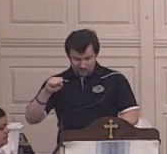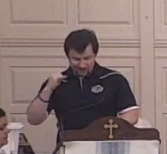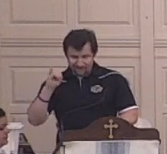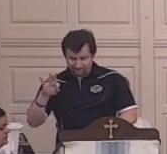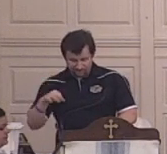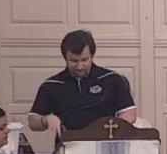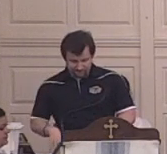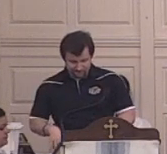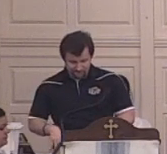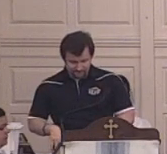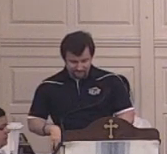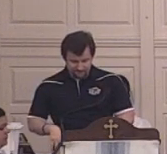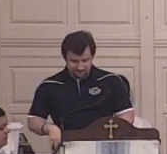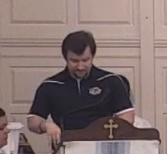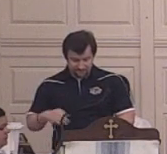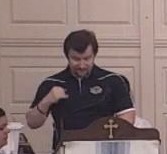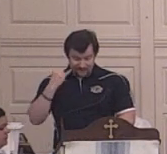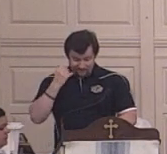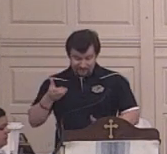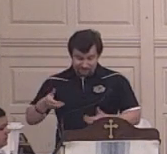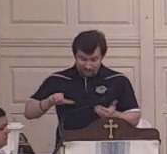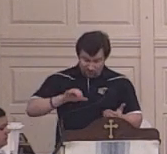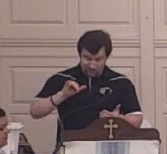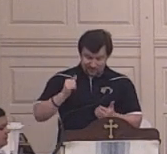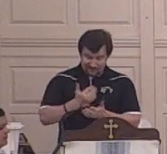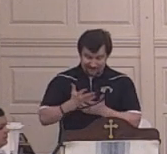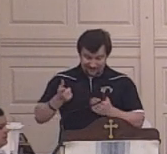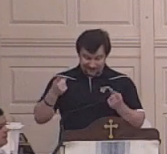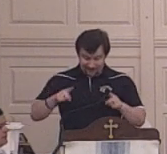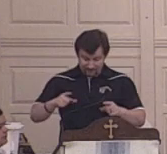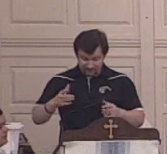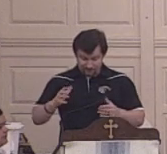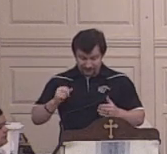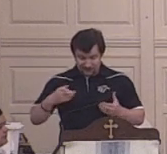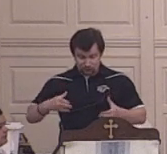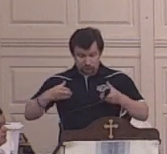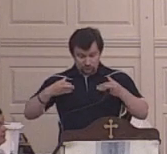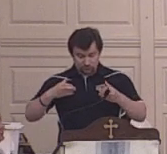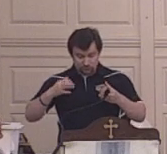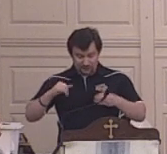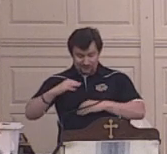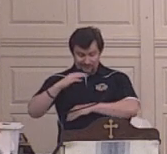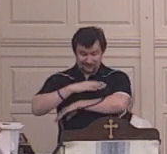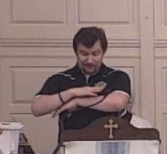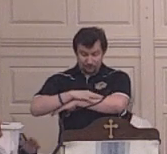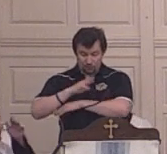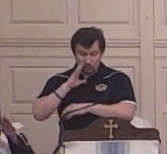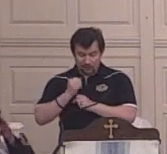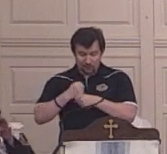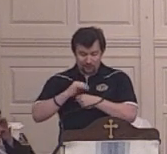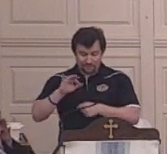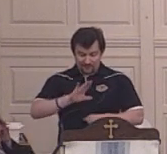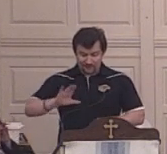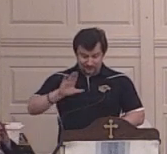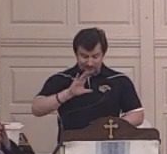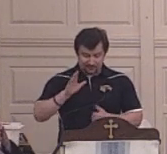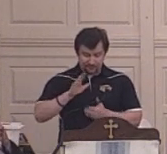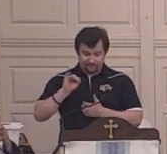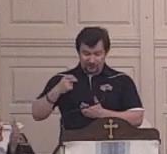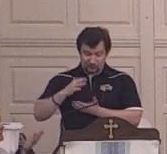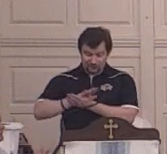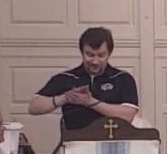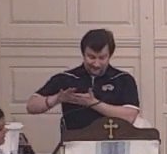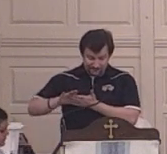For if the blood of goats and bulls and the sprinkling of a heifer's ashes can sanctify those who are